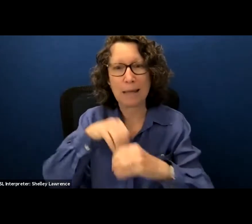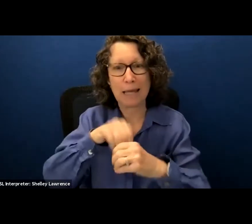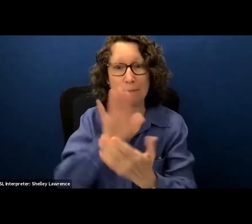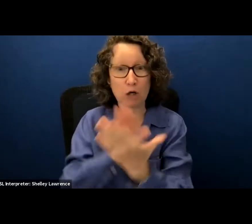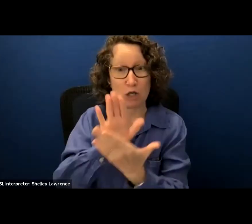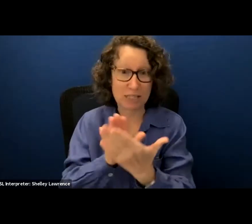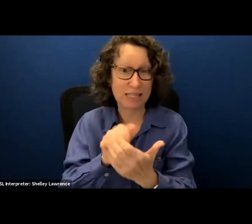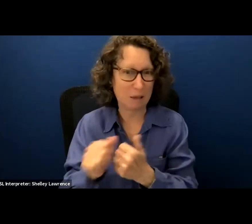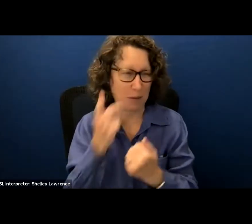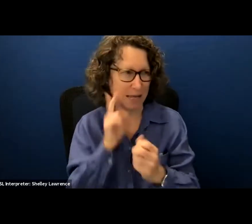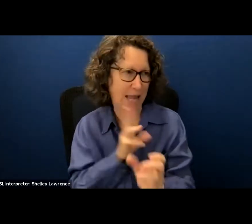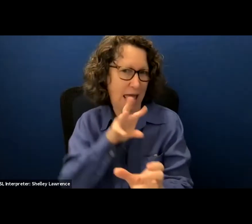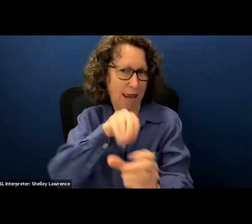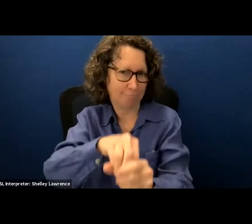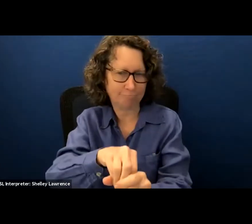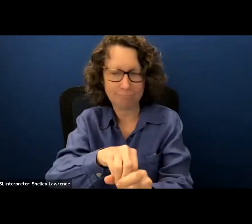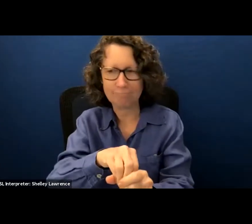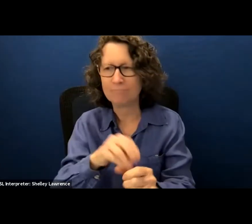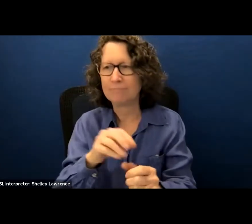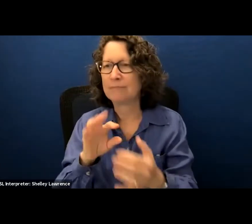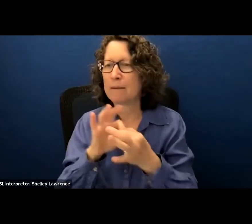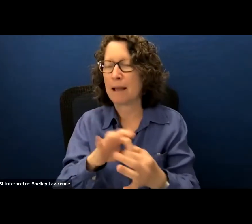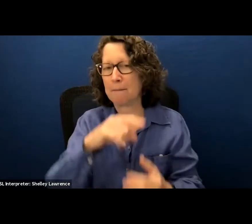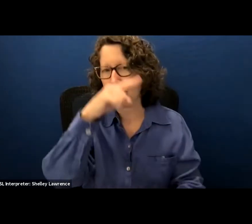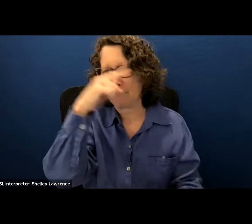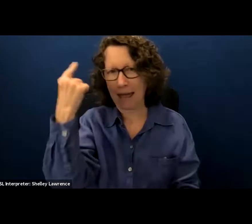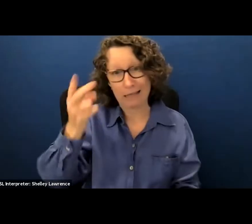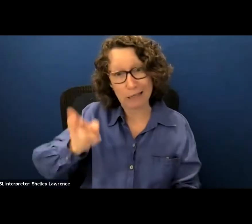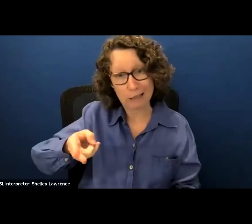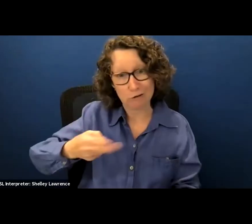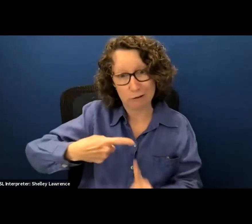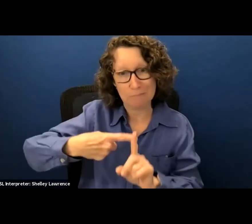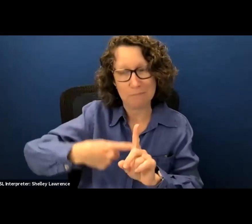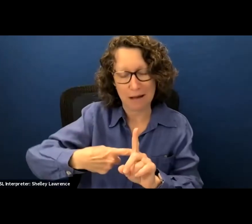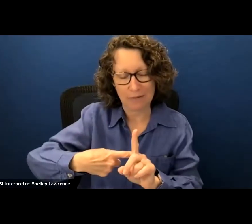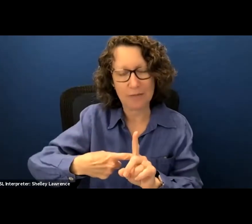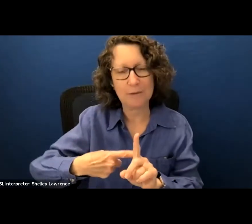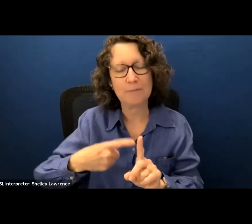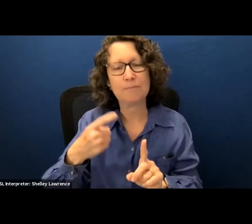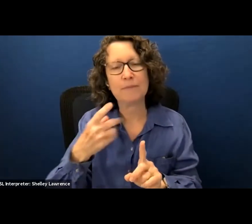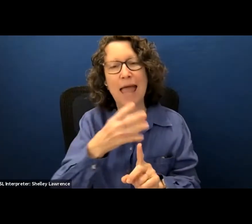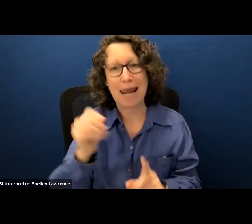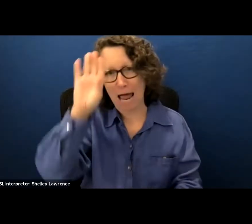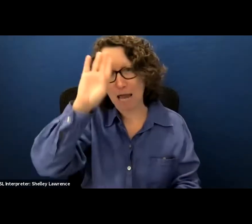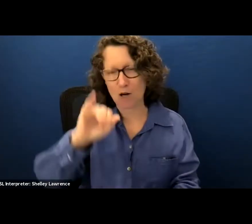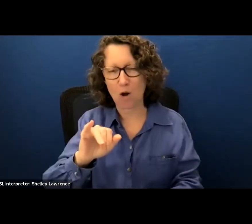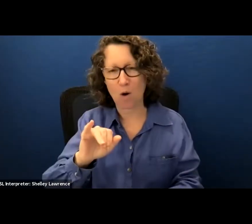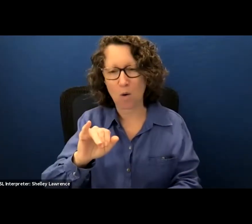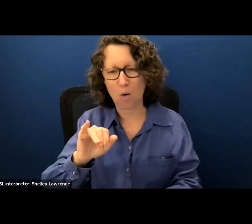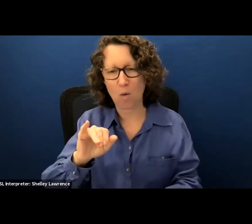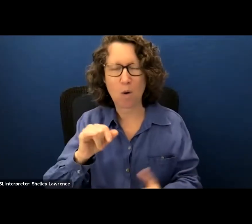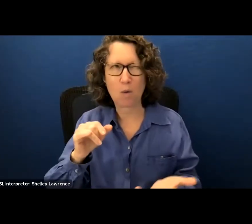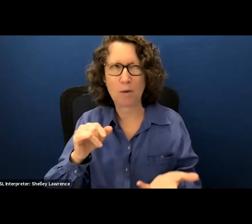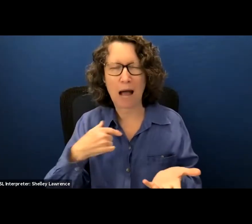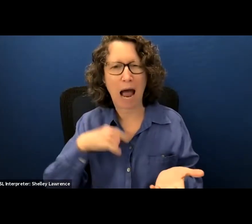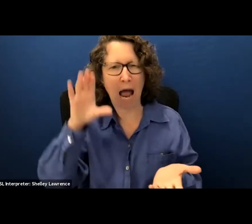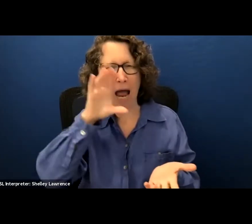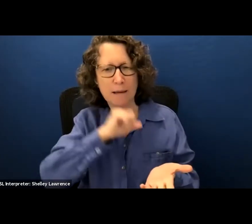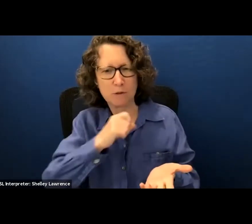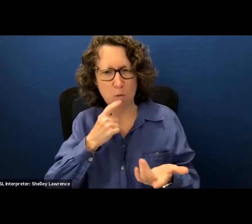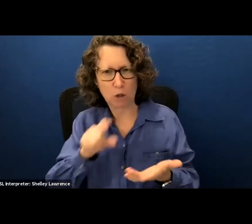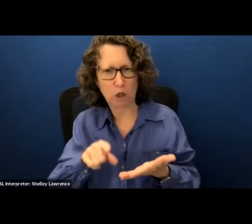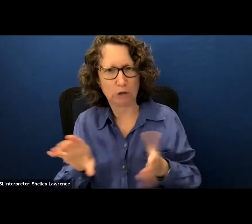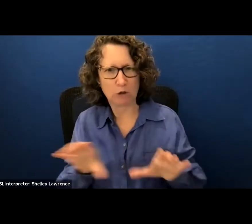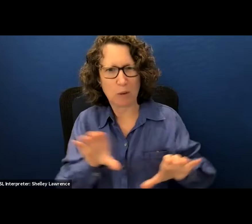certainly partake in with regards to Black History Month. And I know that's one, so I'm assuming that we're going to be doing